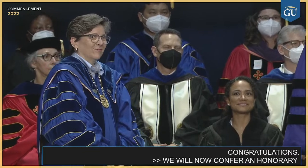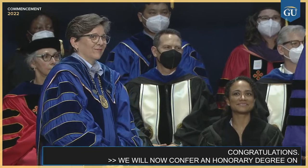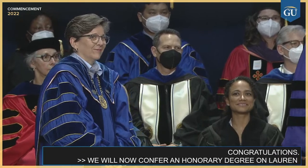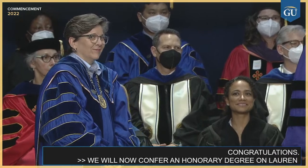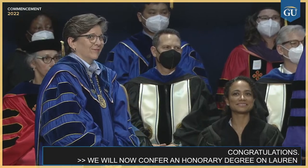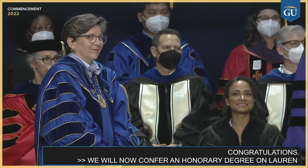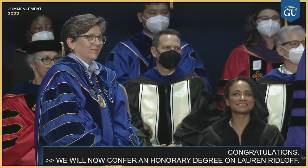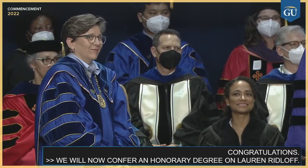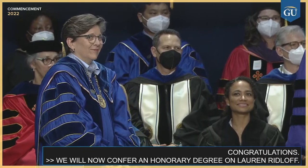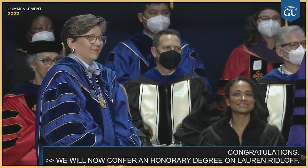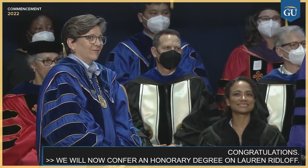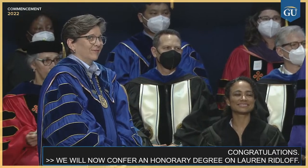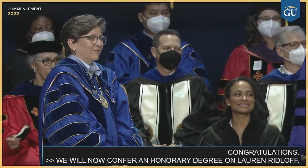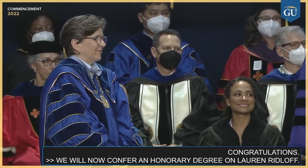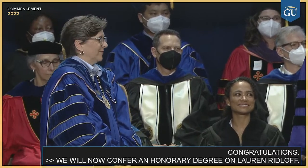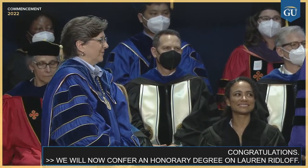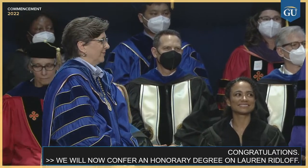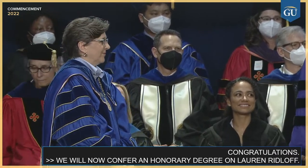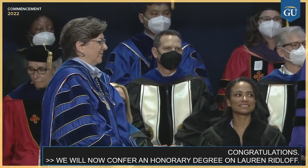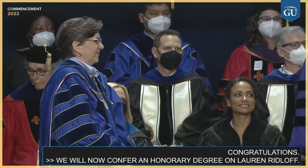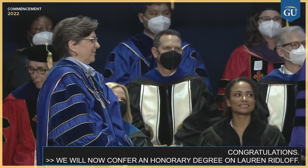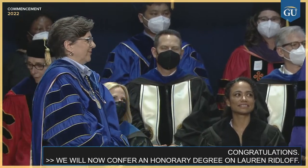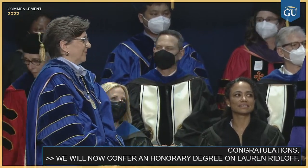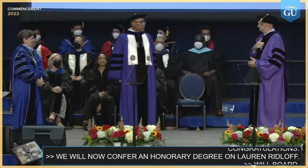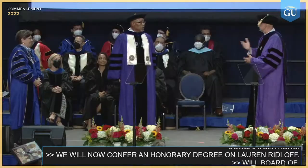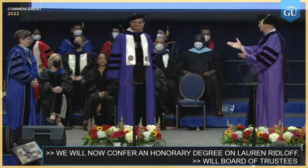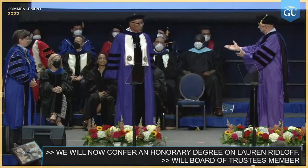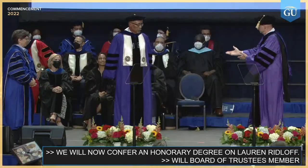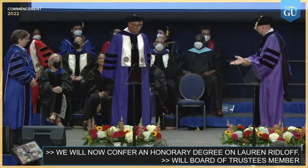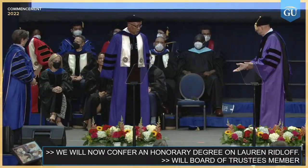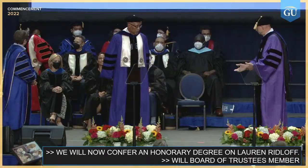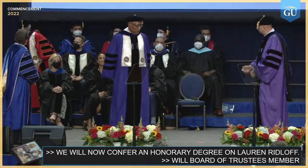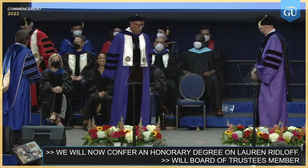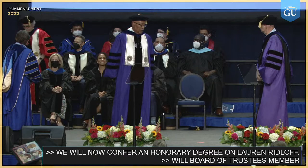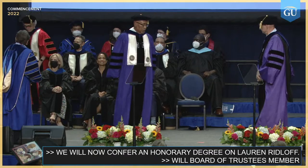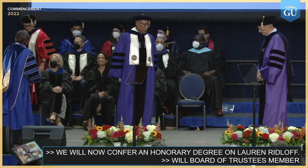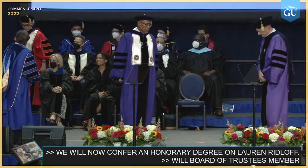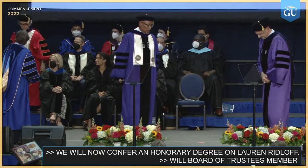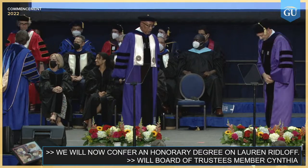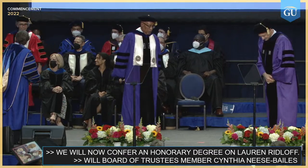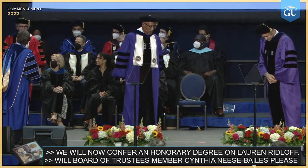Will the Board of Trustees member Cynthia Nace Bales please come forward?